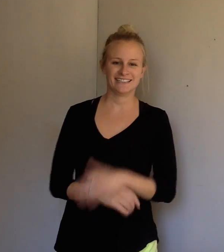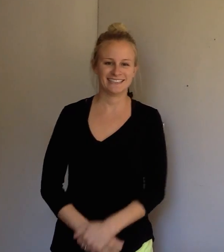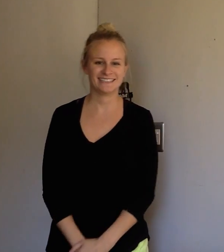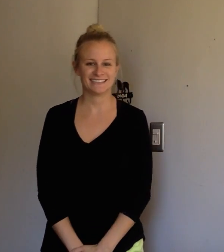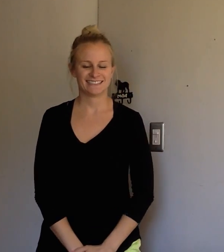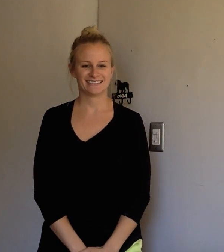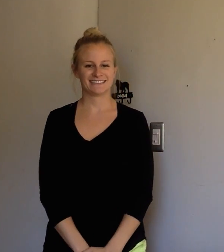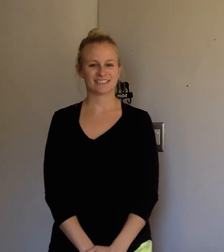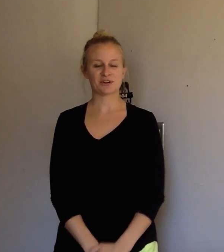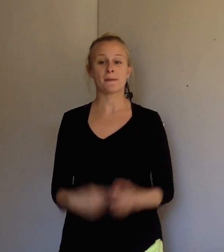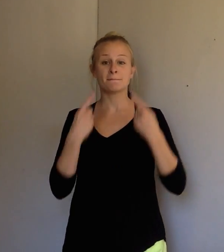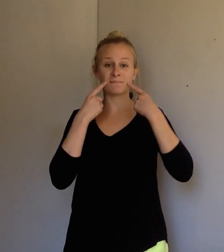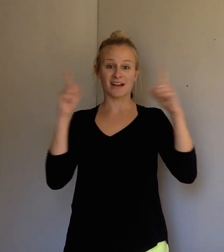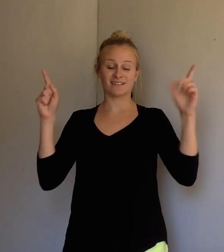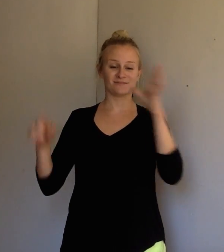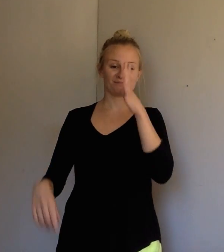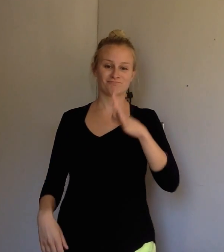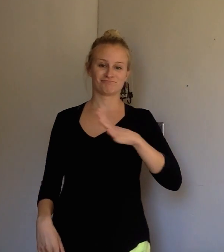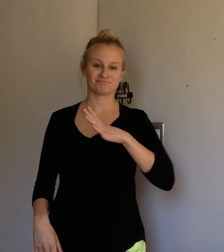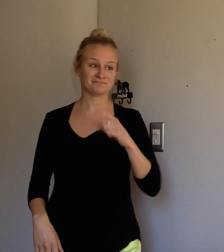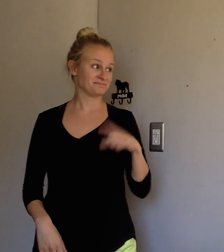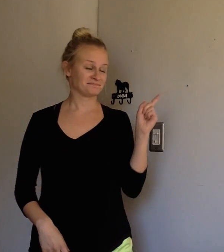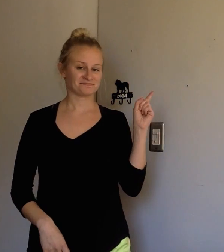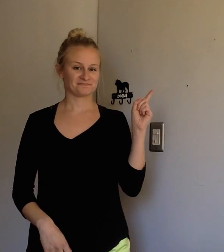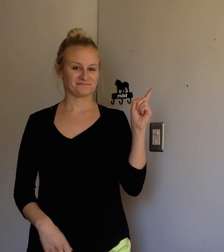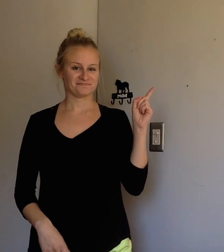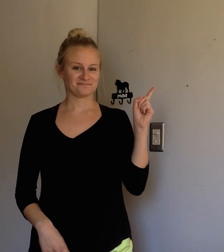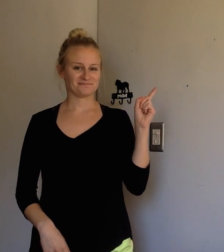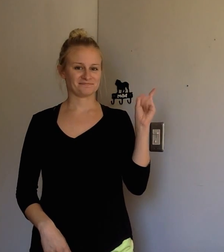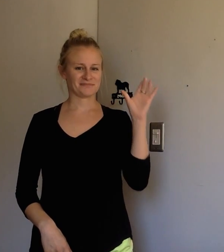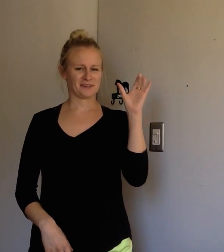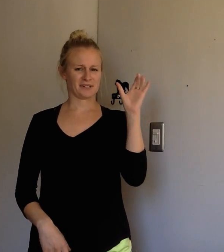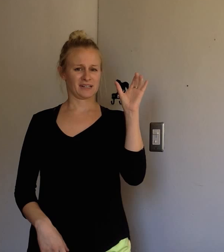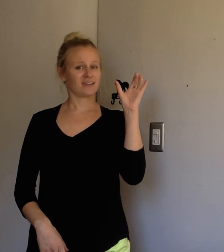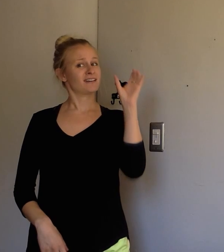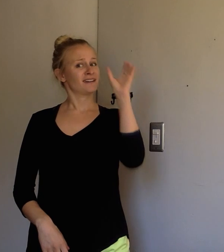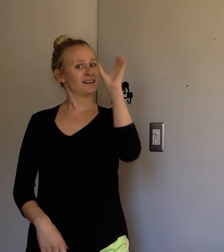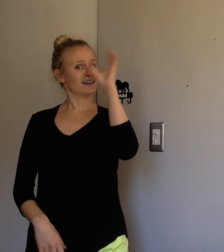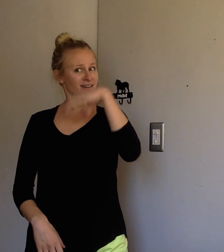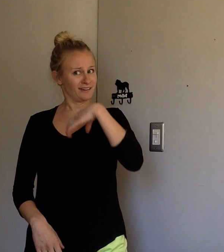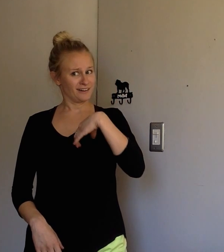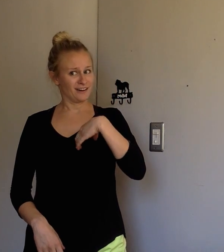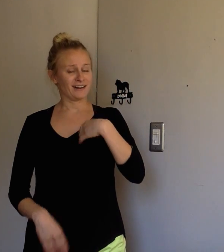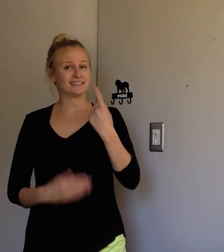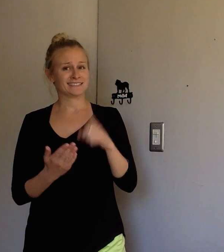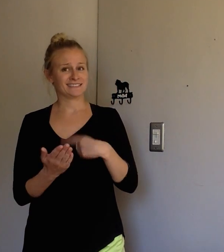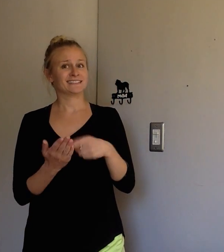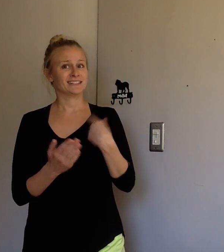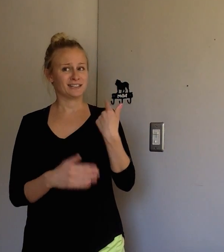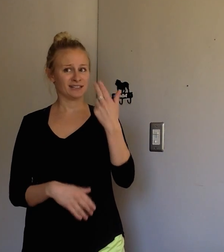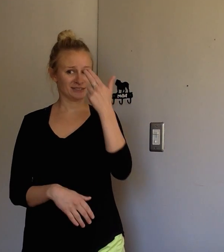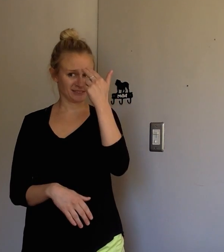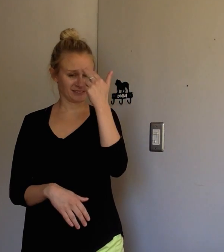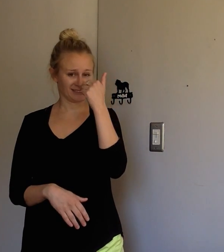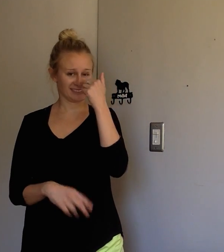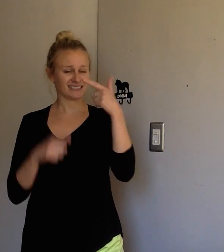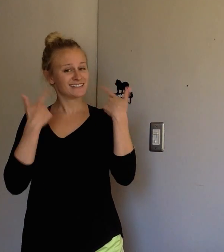And finally we have, this is a human female laughing. And laughter can take us to some pretty odd places in terms of making noises.